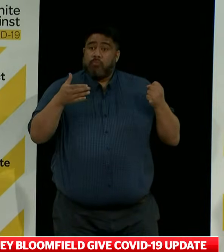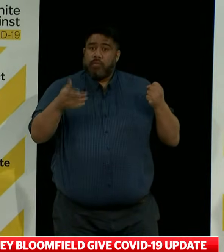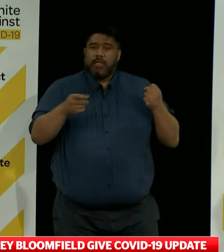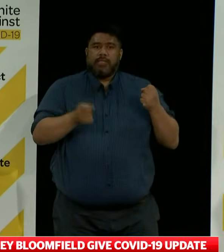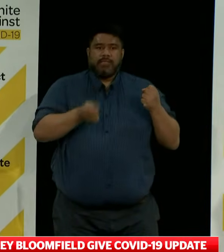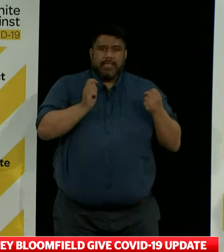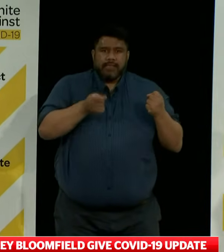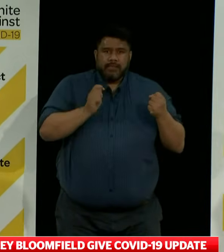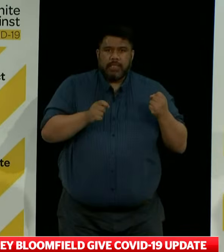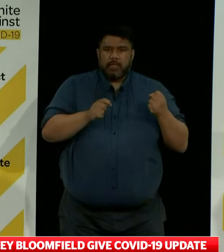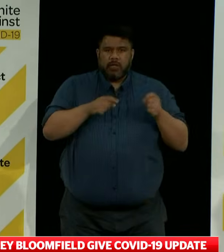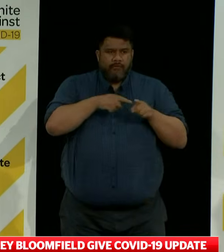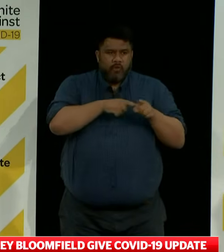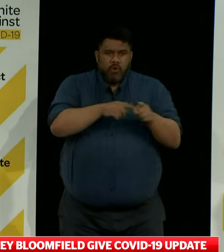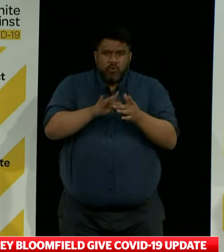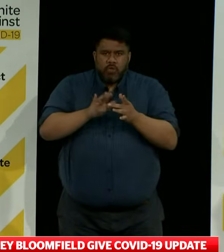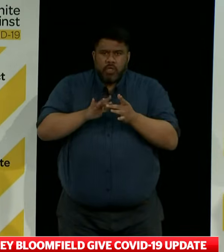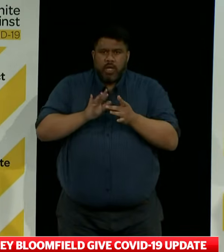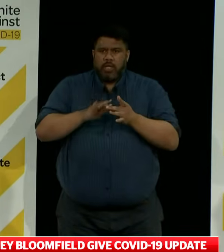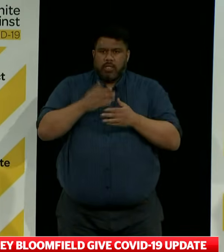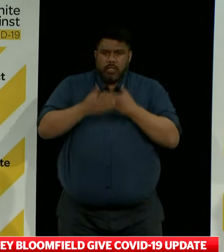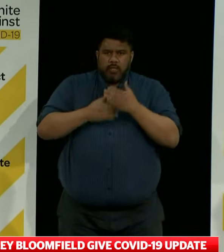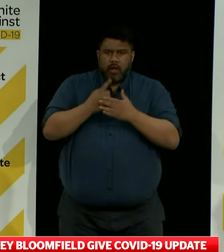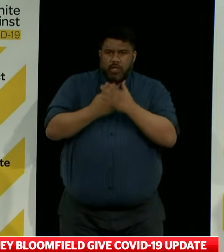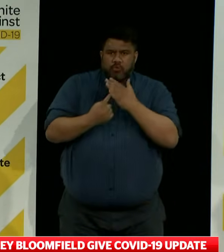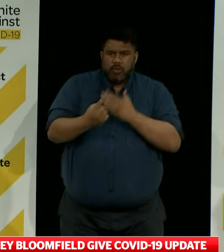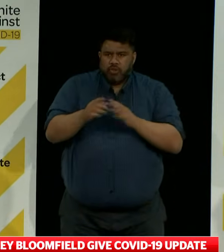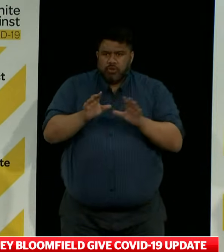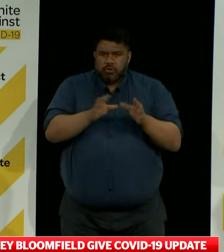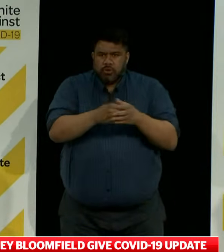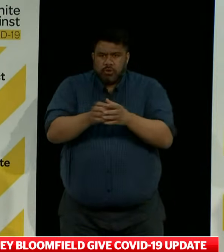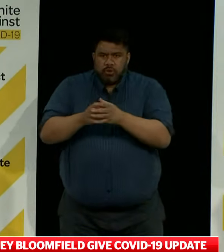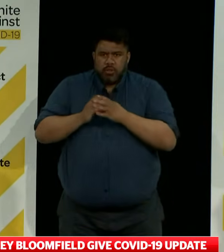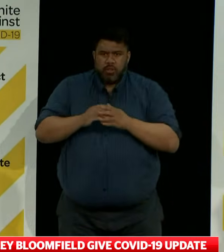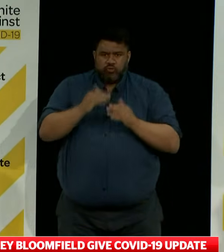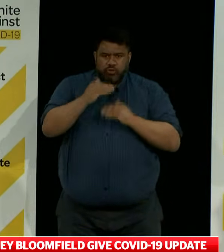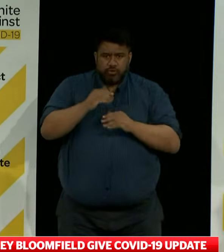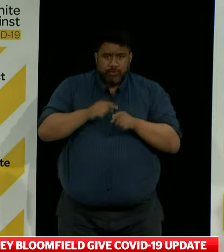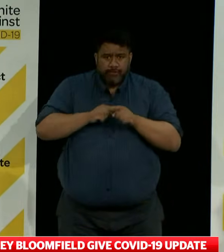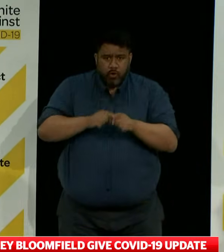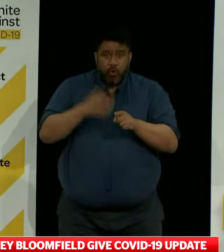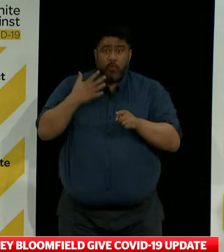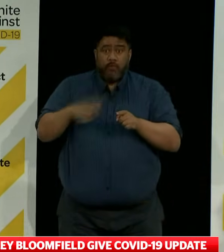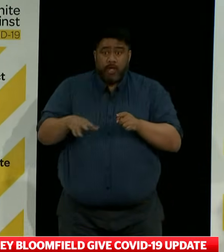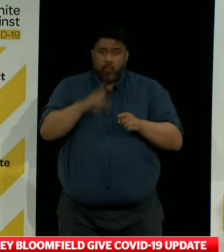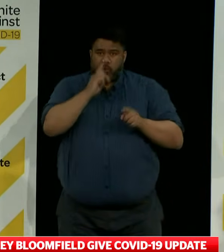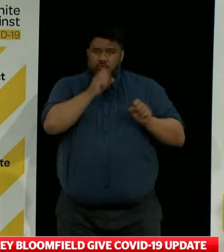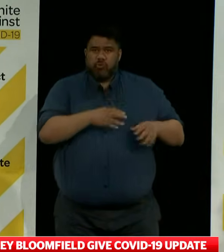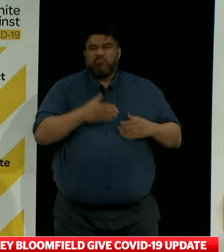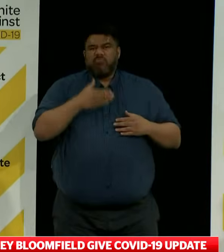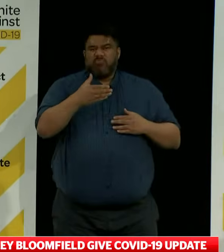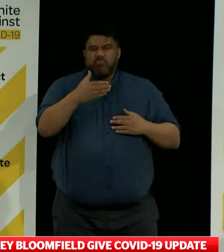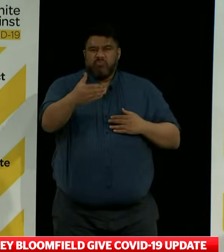we will trace, we will isolate, and we need everyone's help with the restrictions to continue with that focus. You mentioned in any of those phases